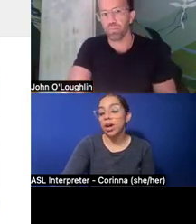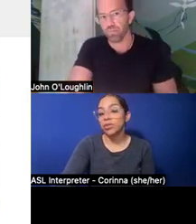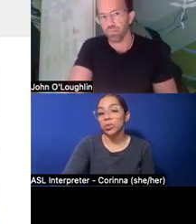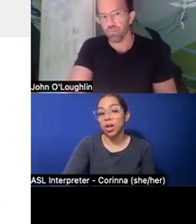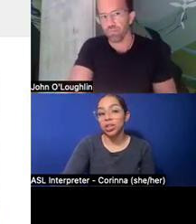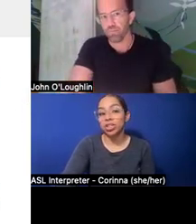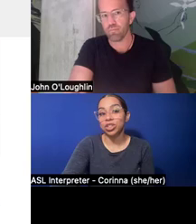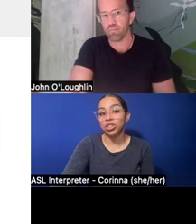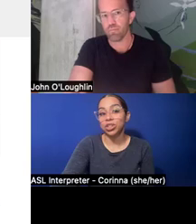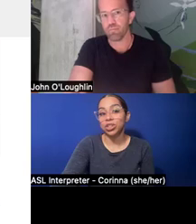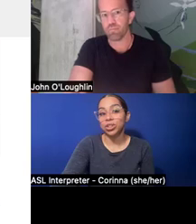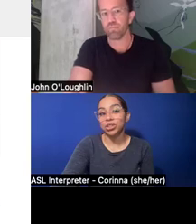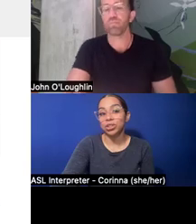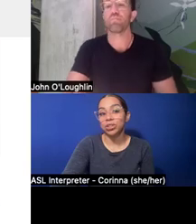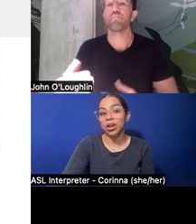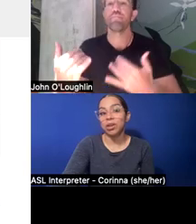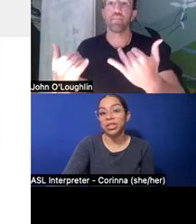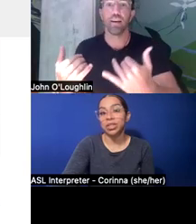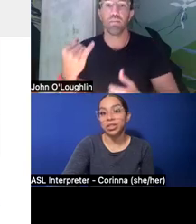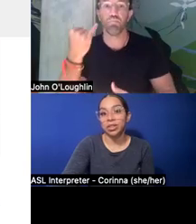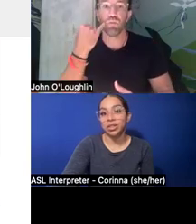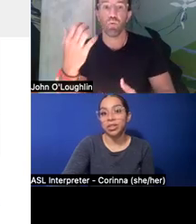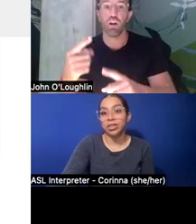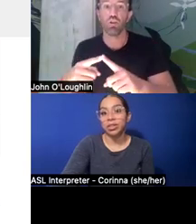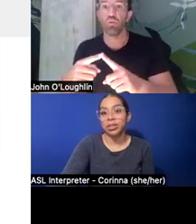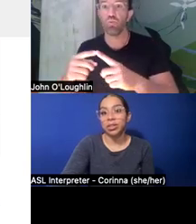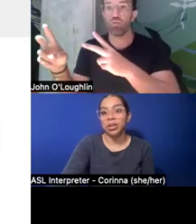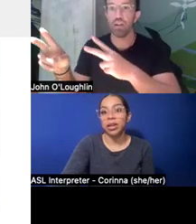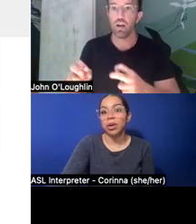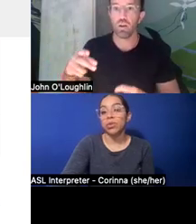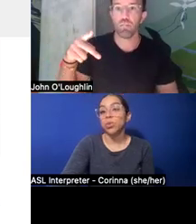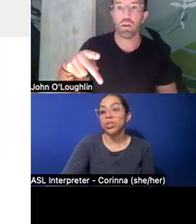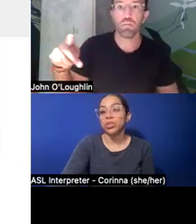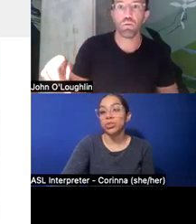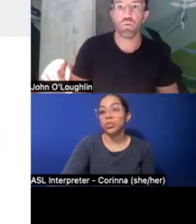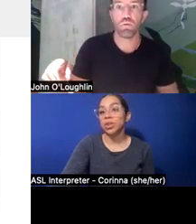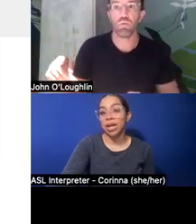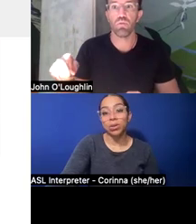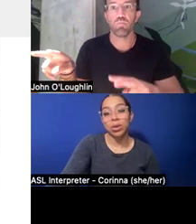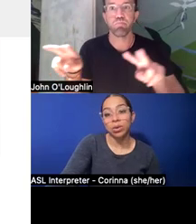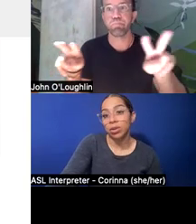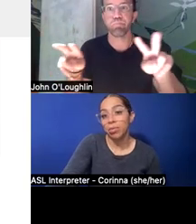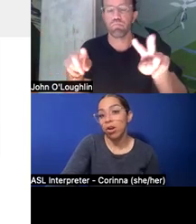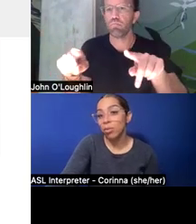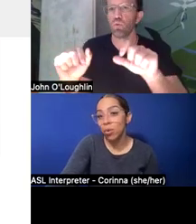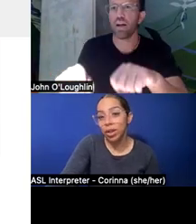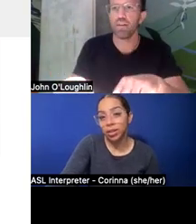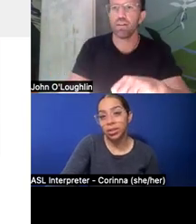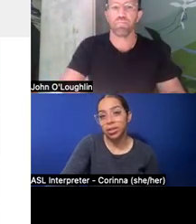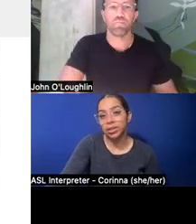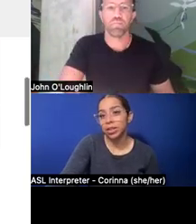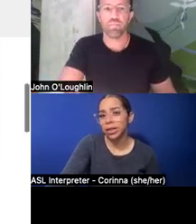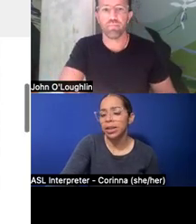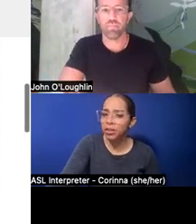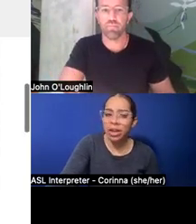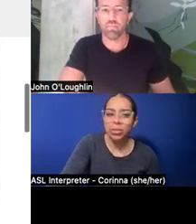that you will have to watch are housed here. Now, if you want to download a PowerPoint